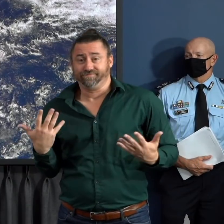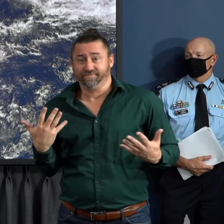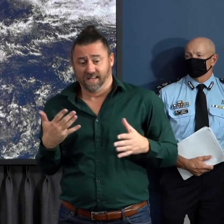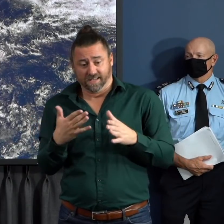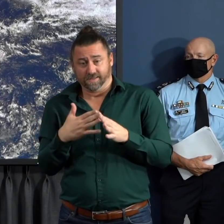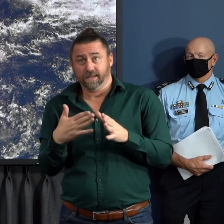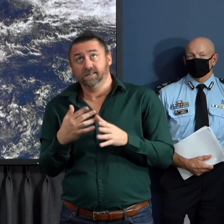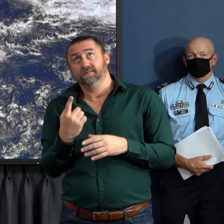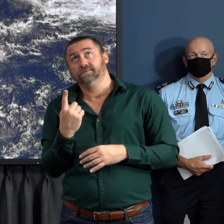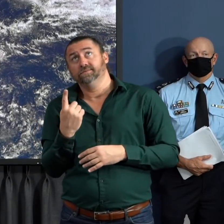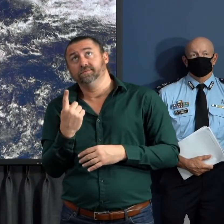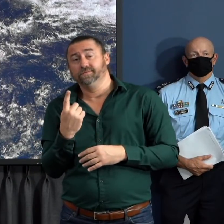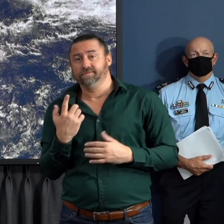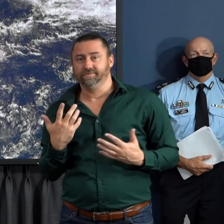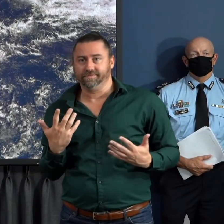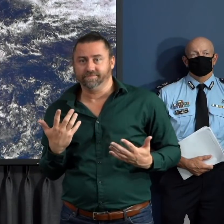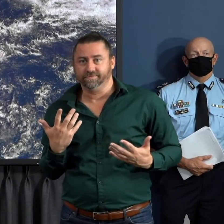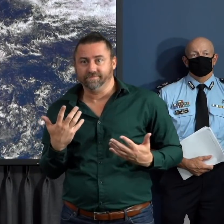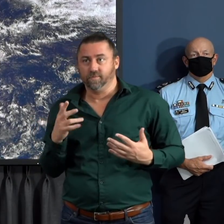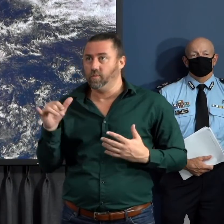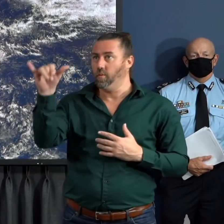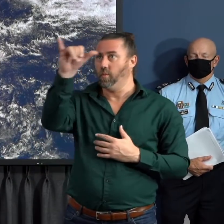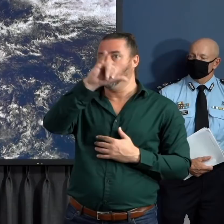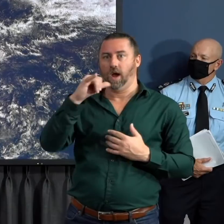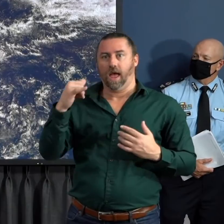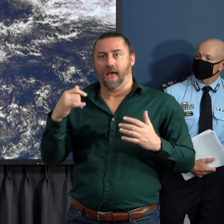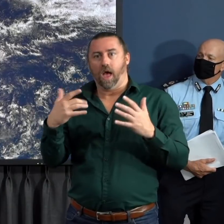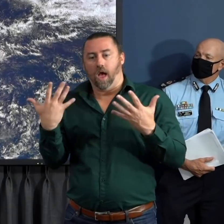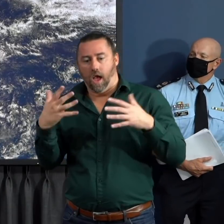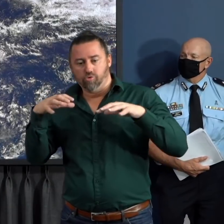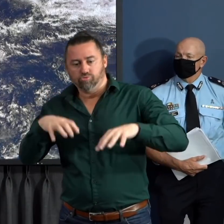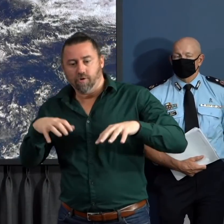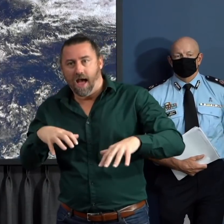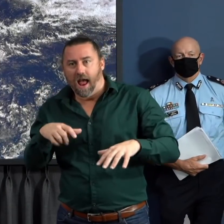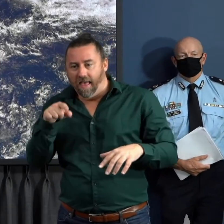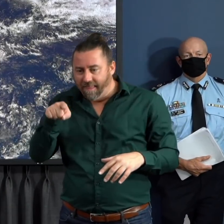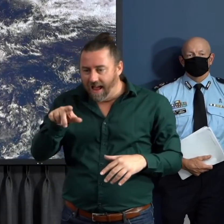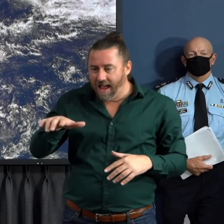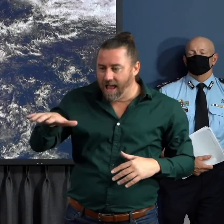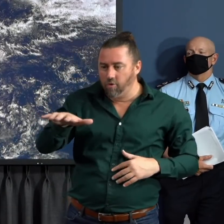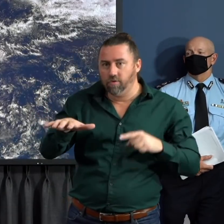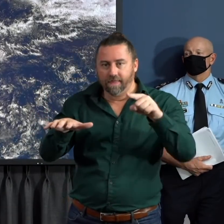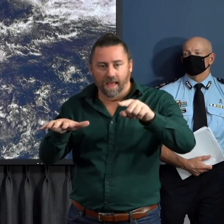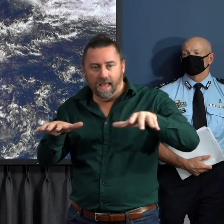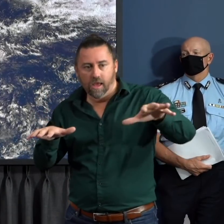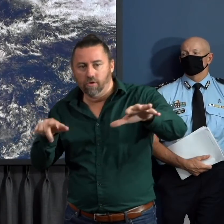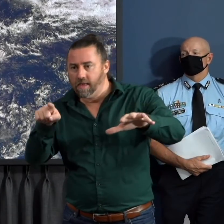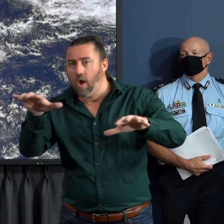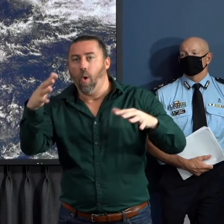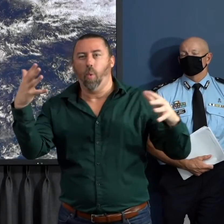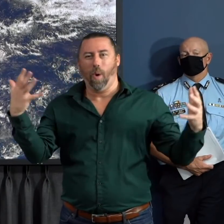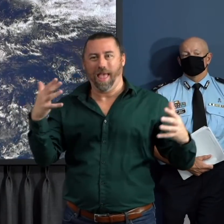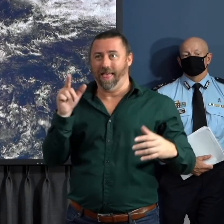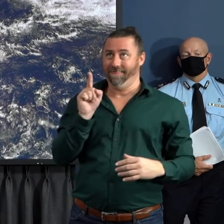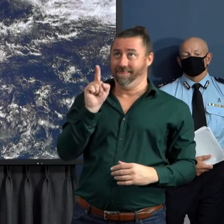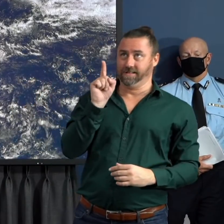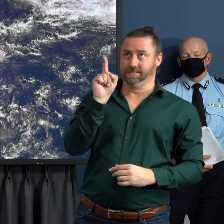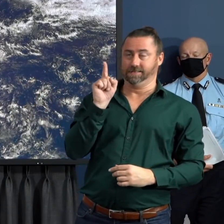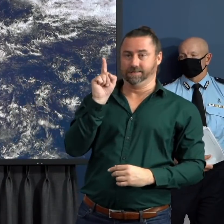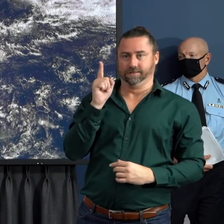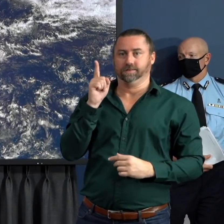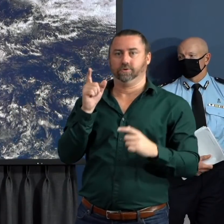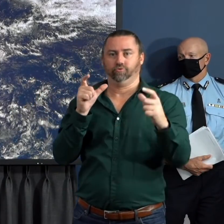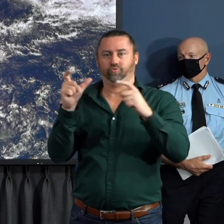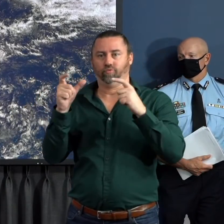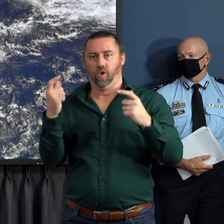rely very heavily on the forecast rainfall, so what we see in the next 24 hours and exactly how much we see, and as well as what